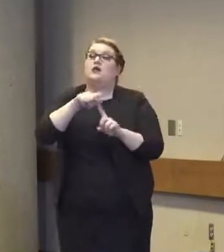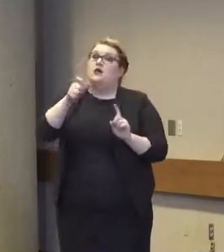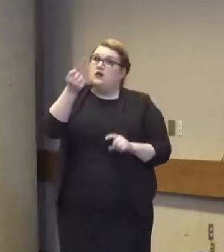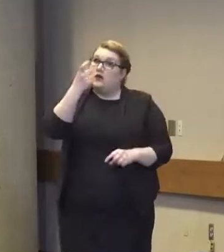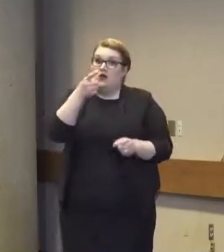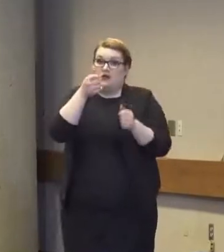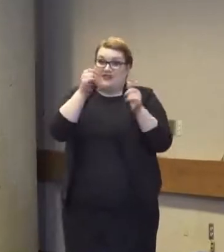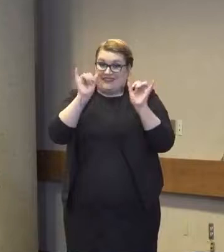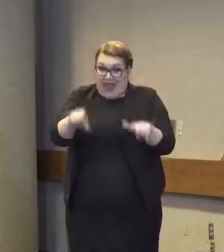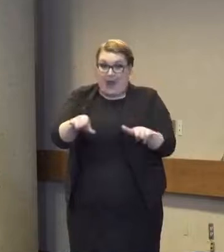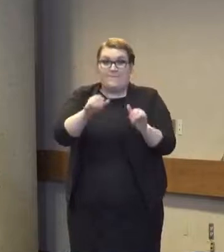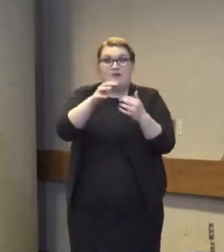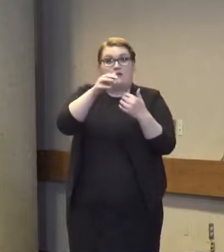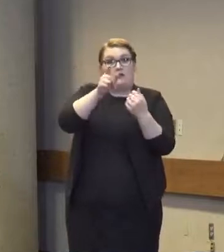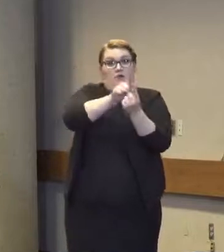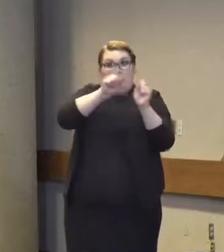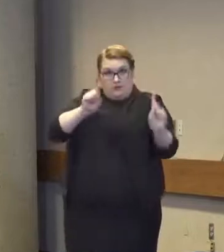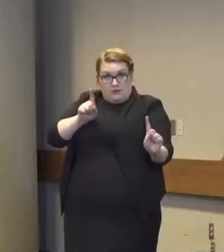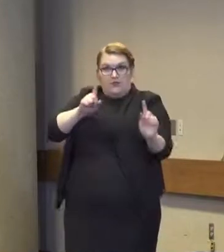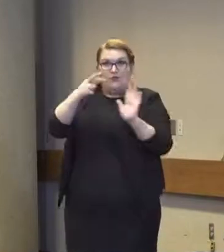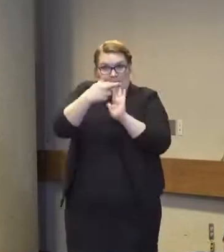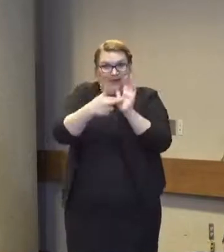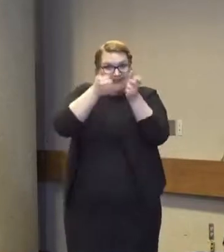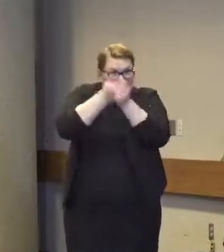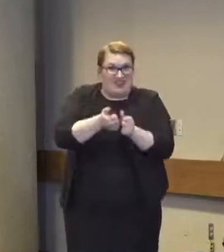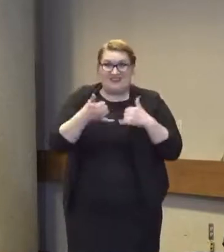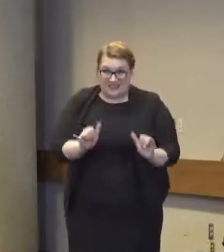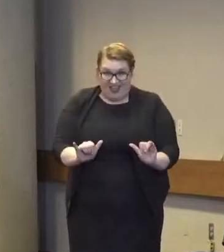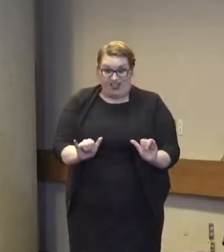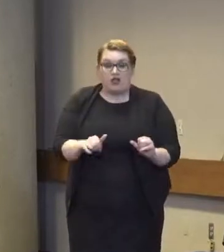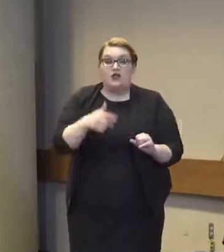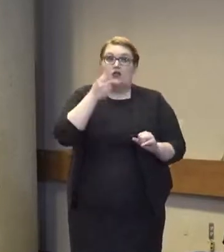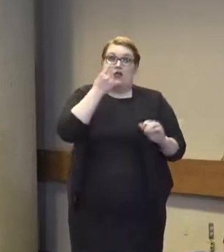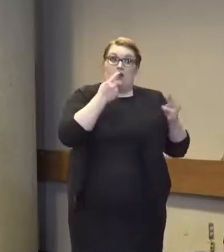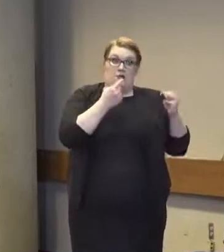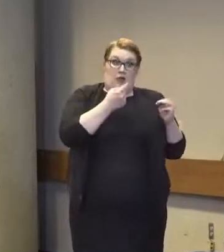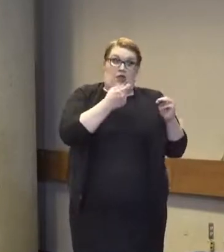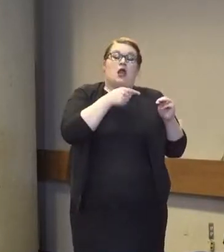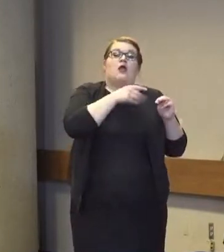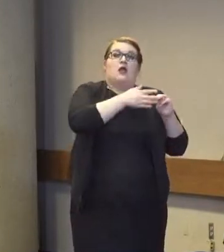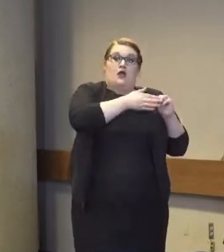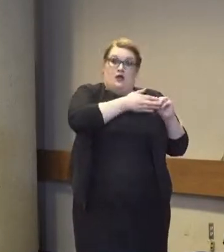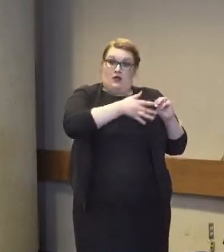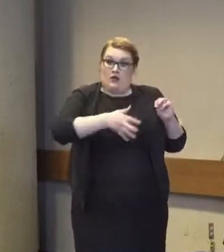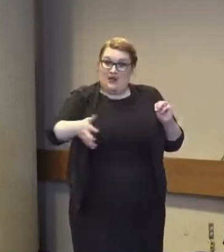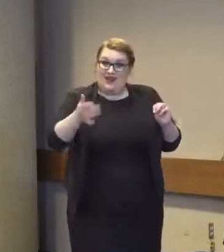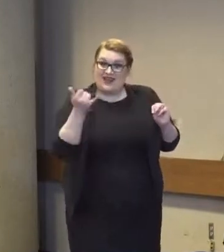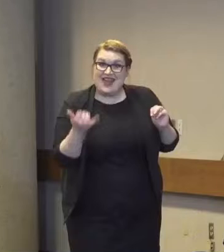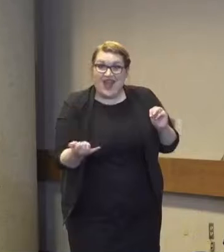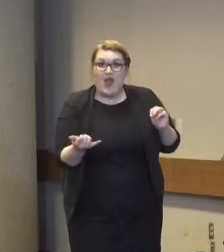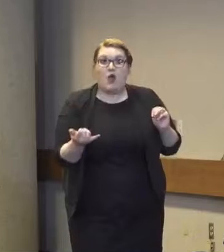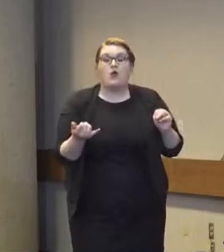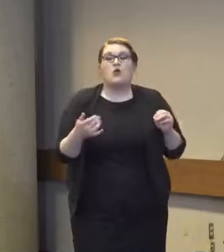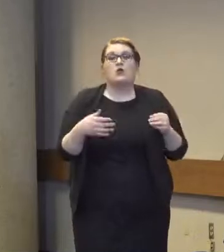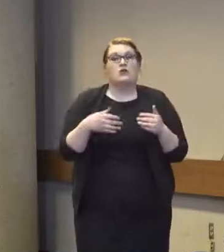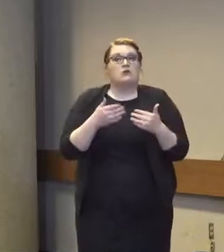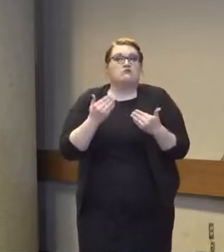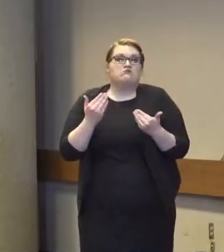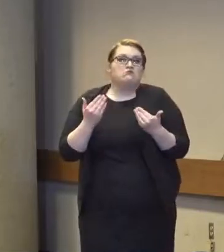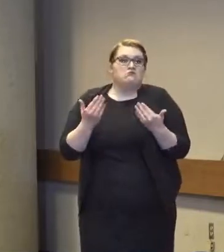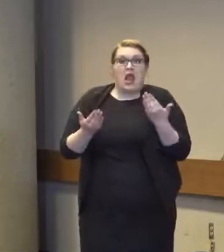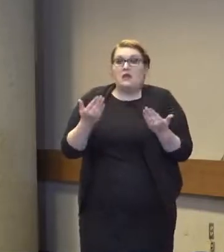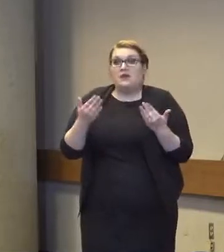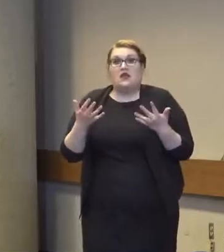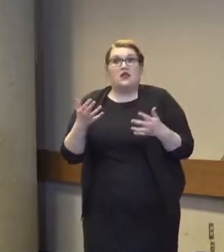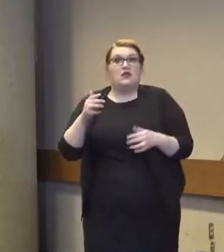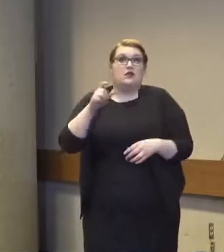distancing, safe way that you were doing it before Monday, after Monday. But obviously, you know, you may in the course of, you know,